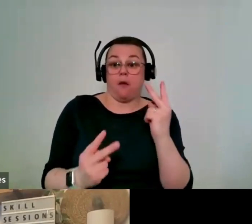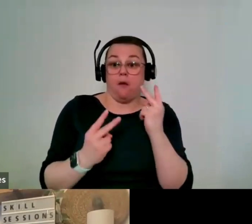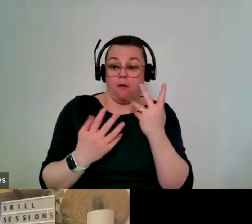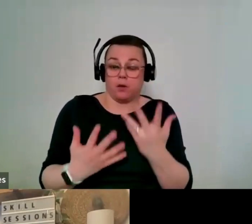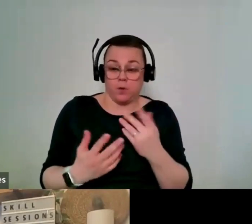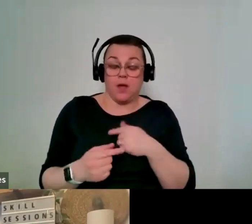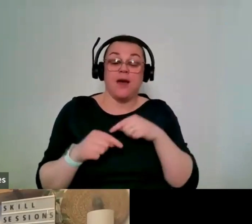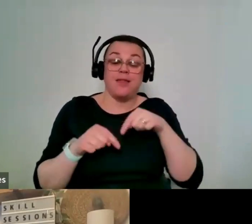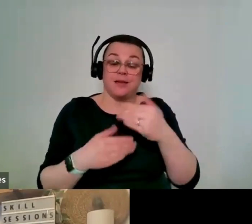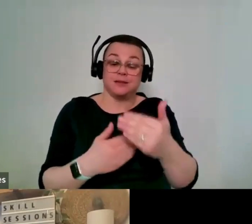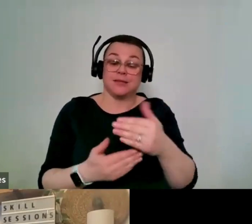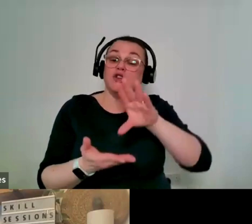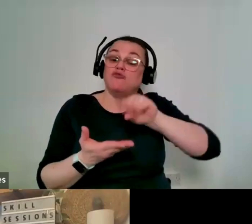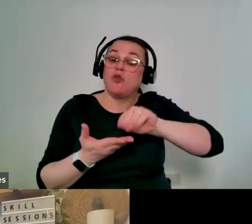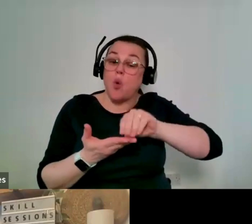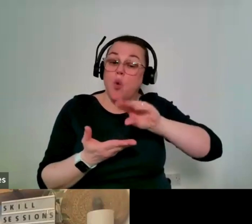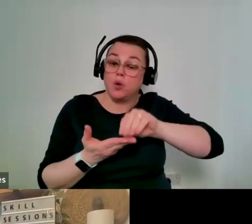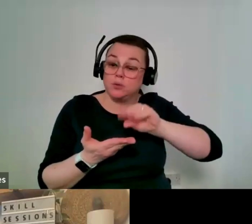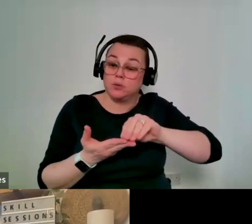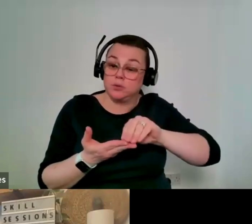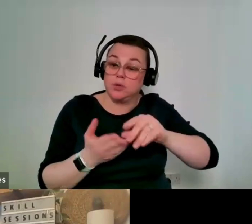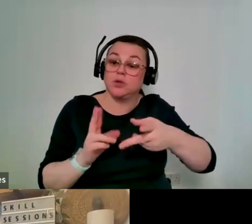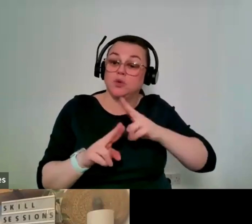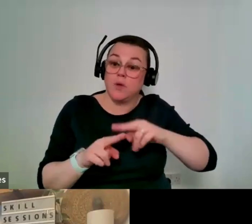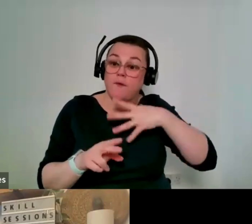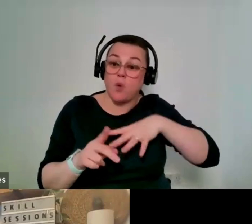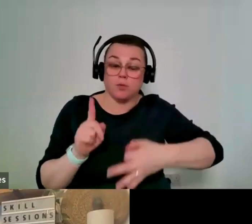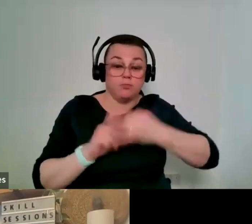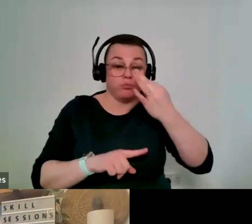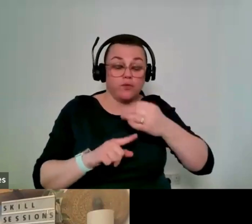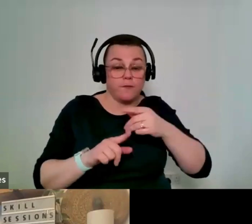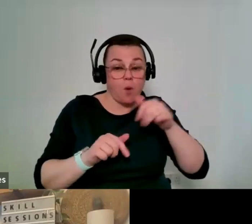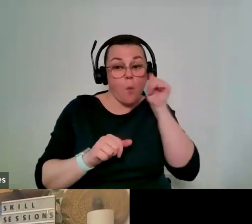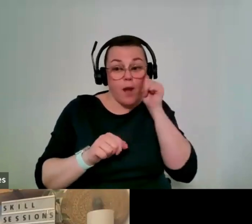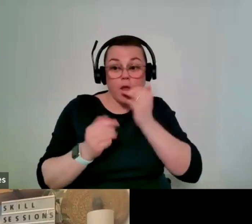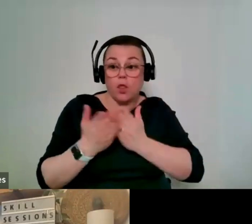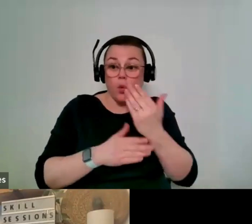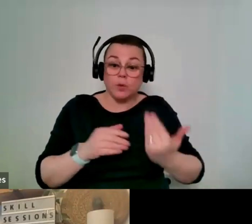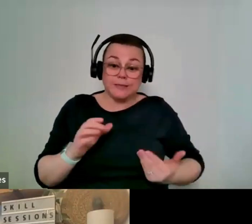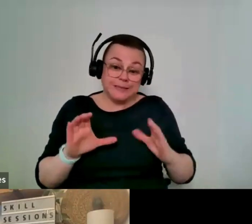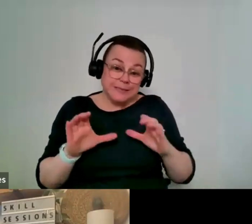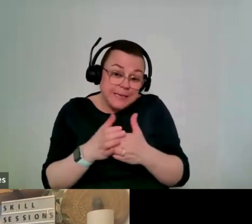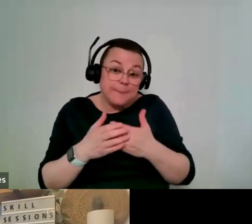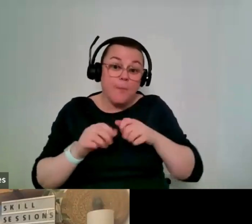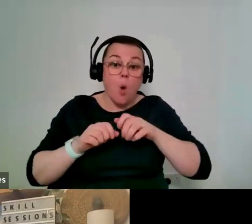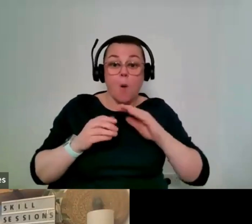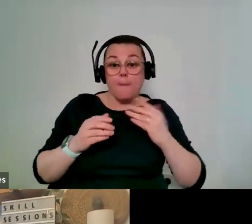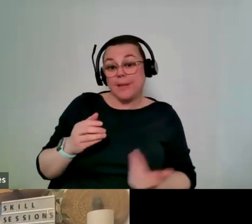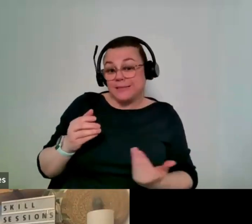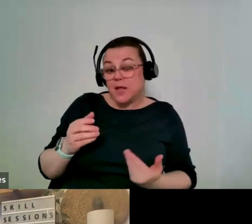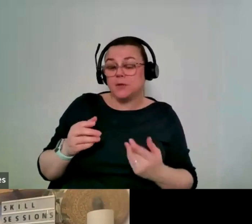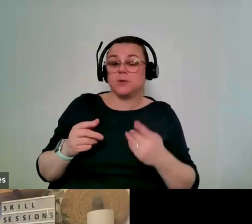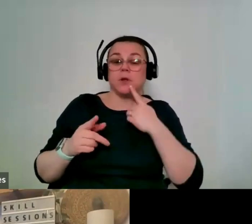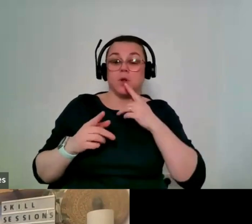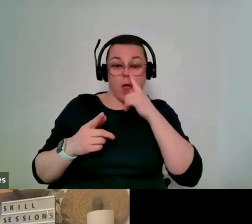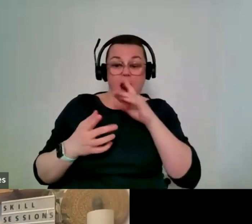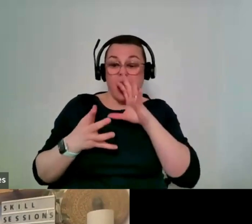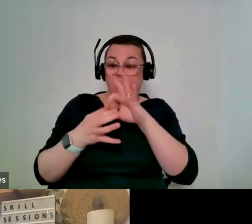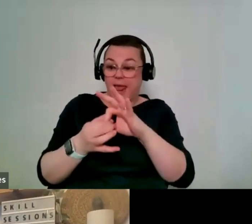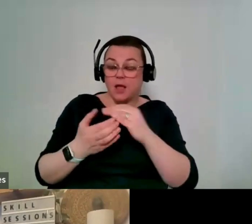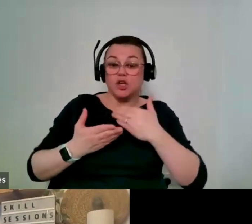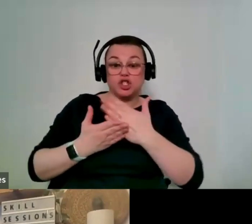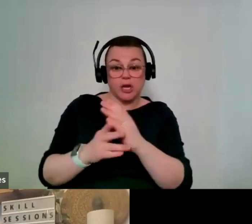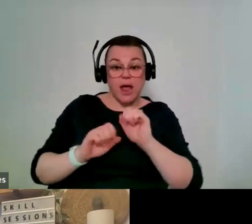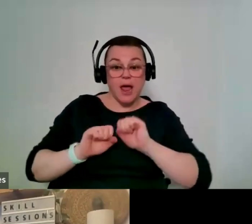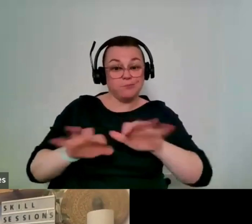these sessions. So if you want to increase awareness throughout your team, throughout your business, please do feel free to share the link with your colleagues and with your peers